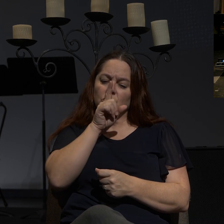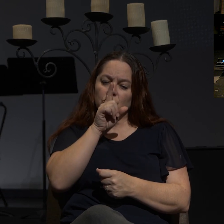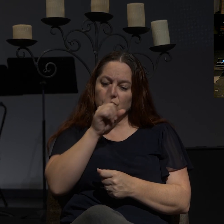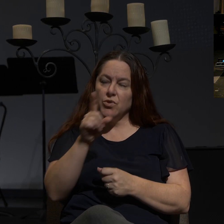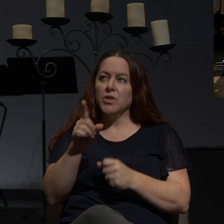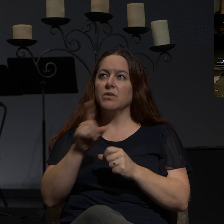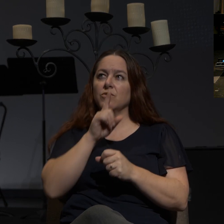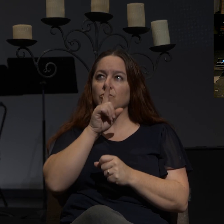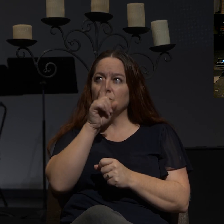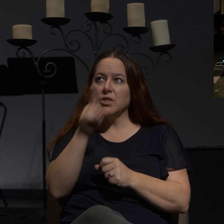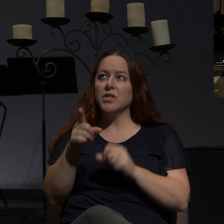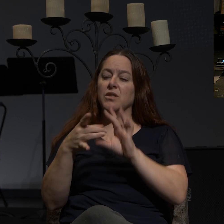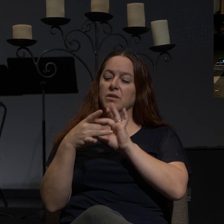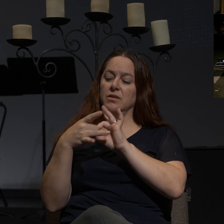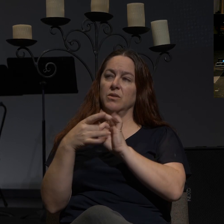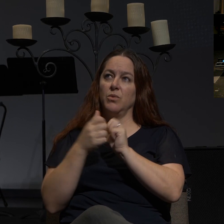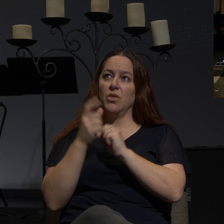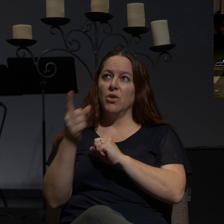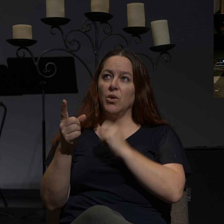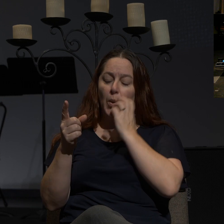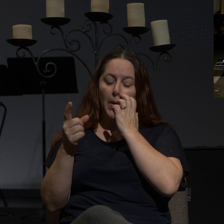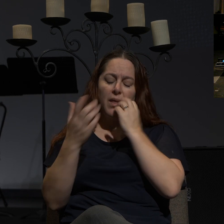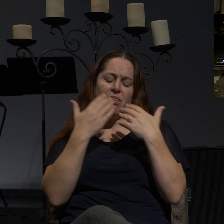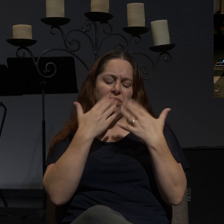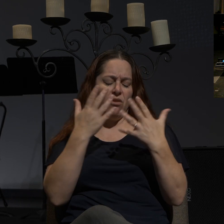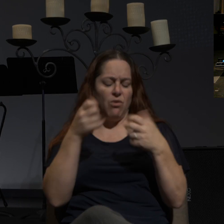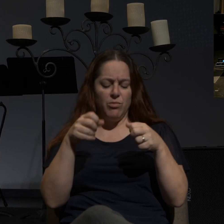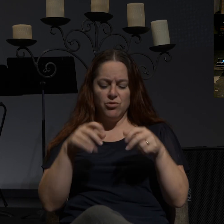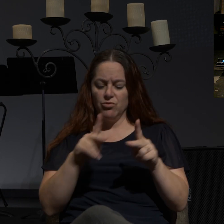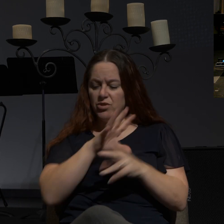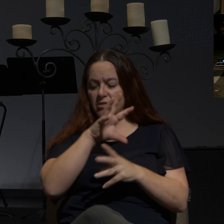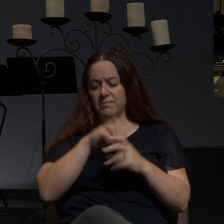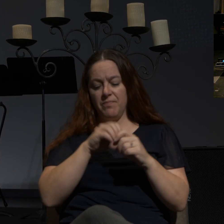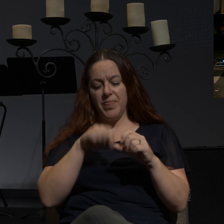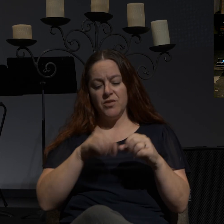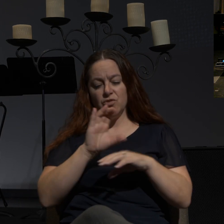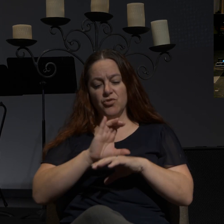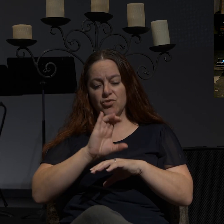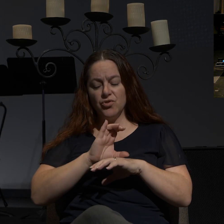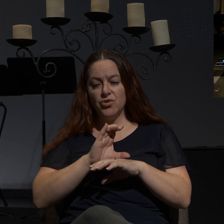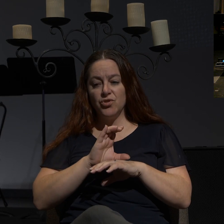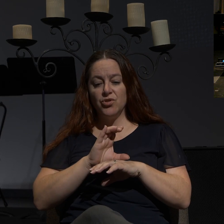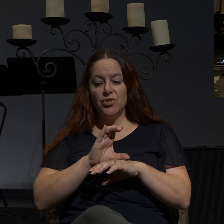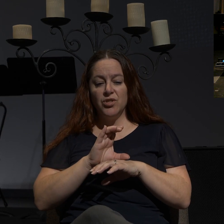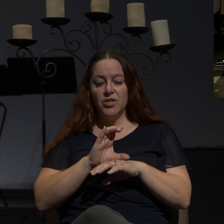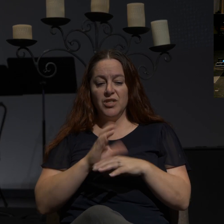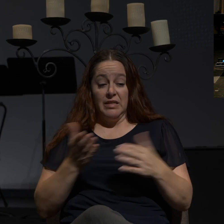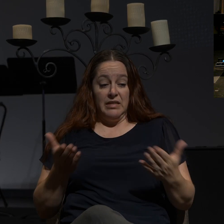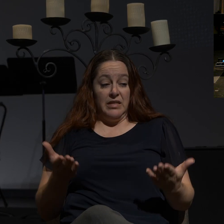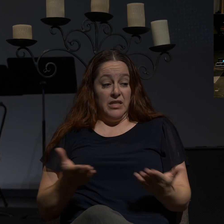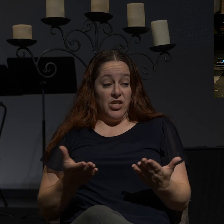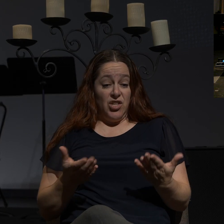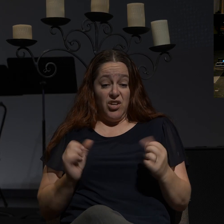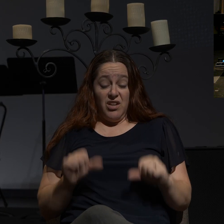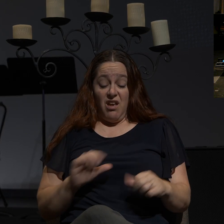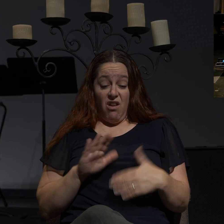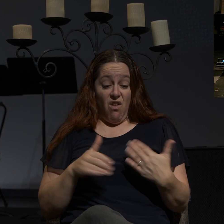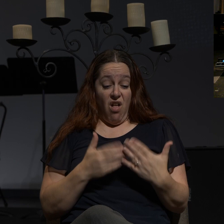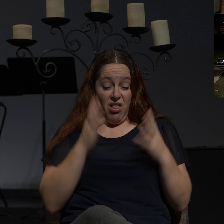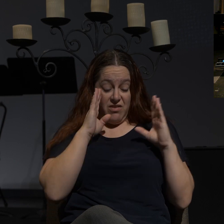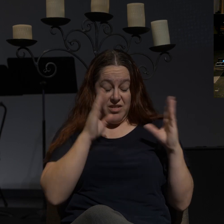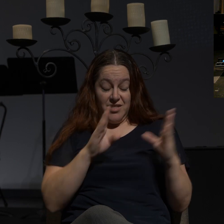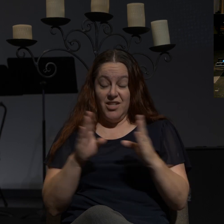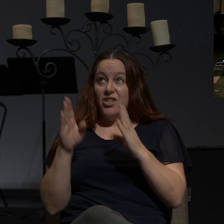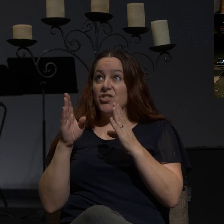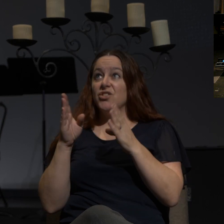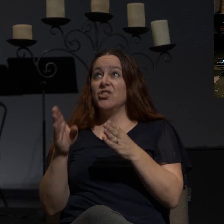you. And thank you for the opportunity to be part of this church where we can give all our attention to you,